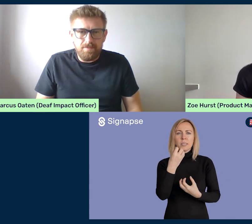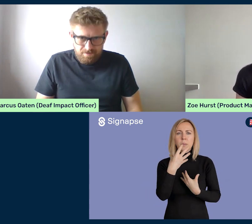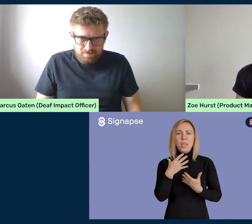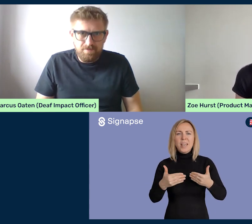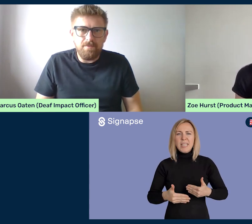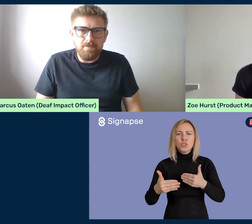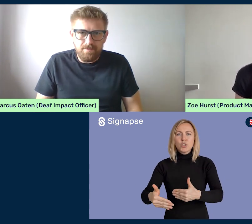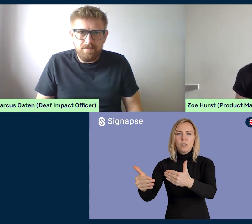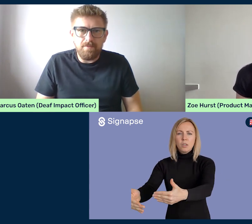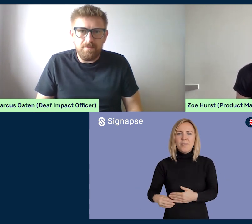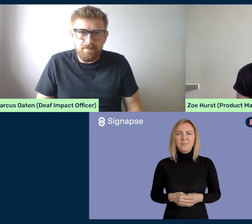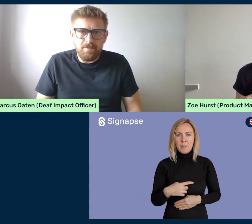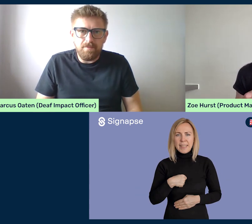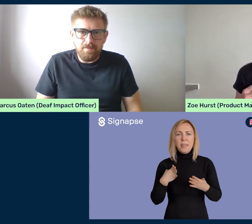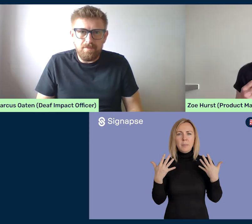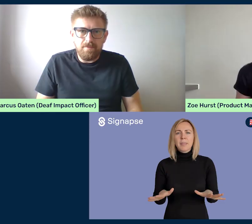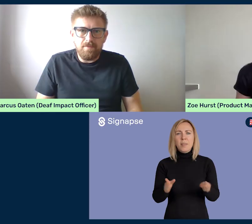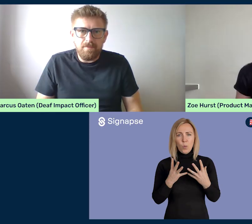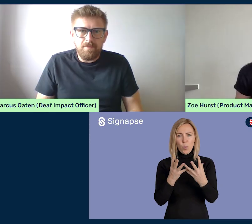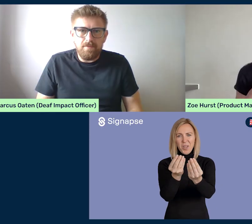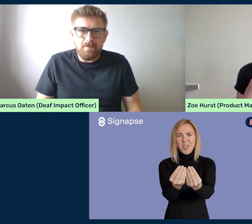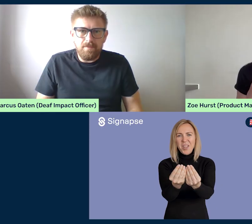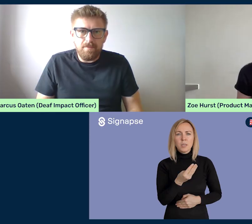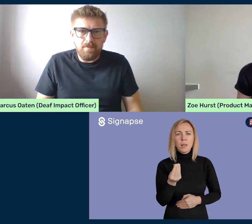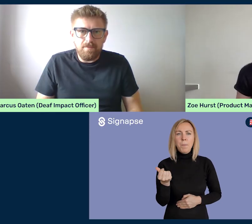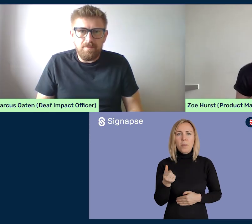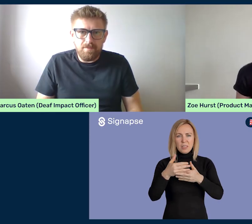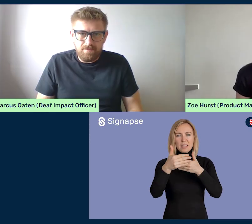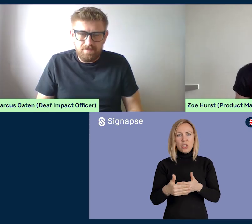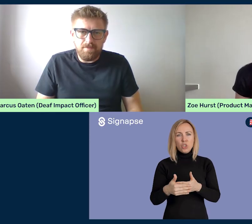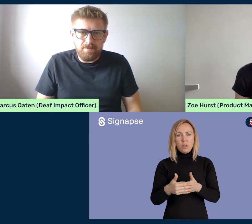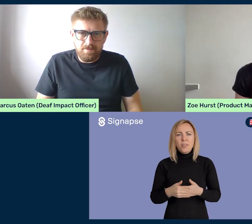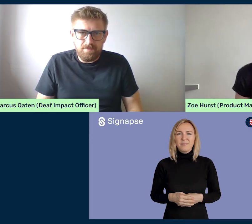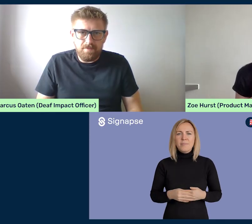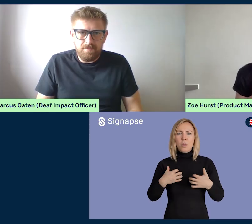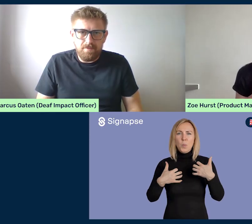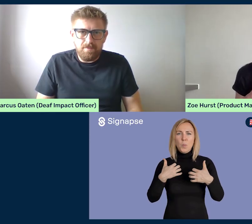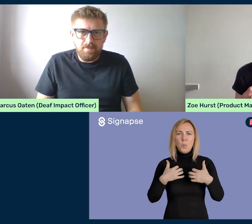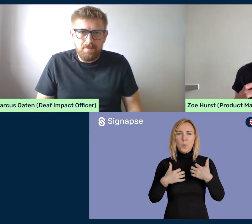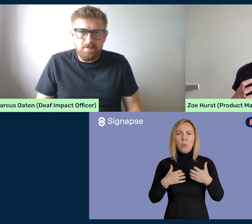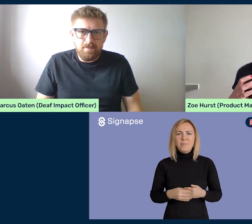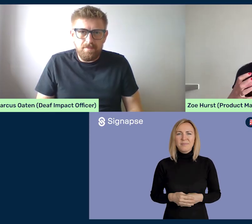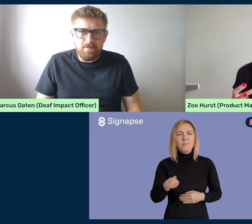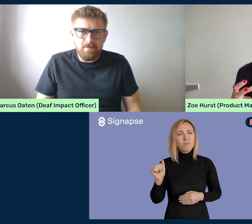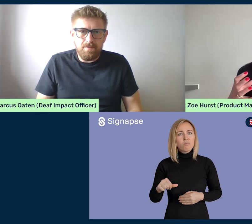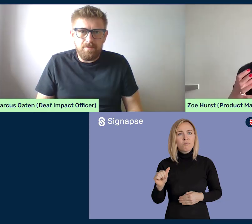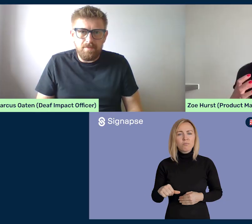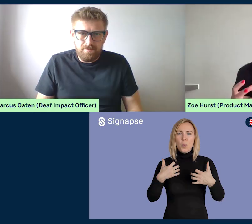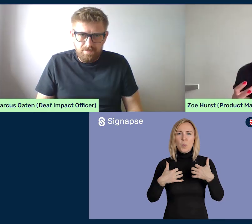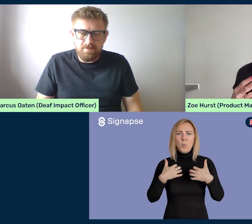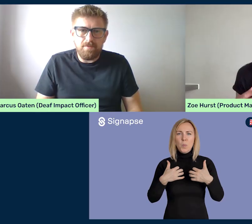been to quite a few of them with you, and it's always so it's exciting, it's thrilling, it's